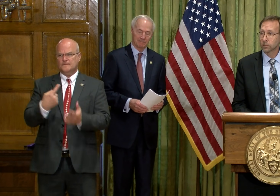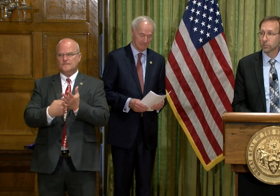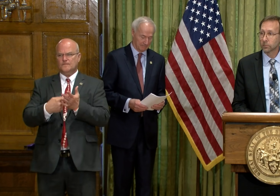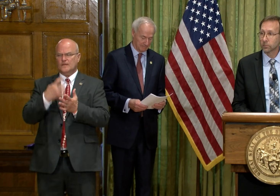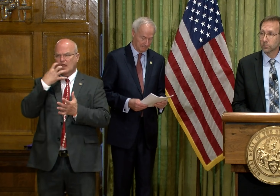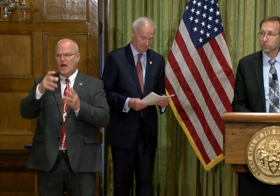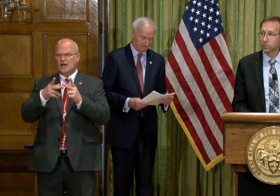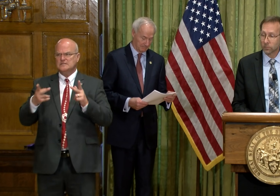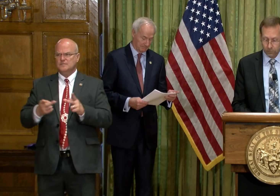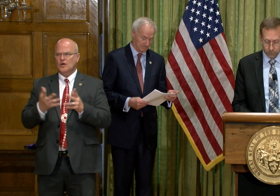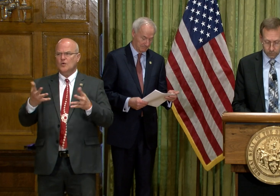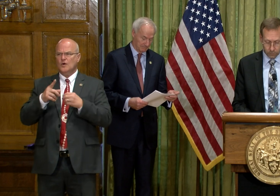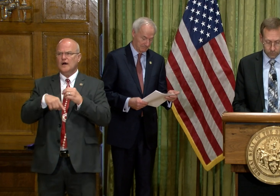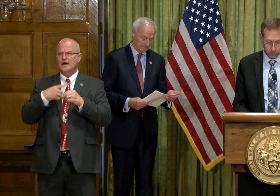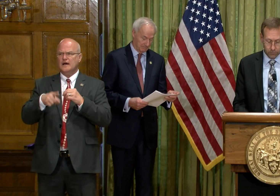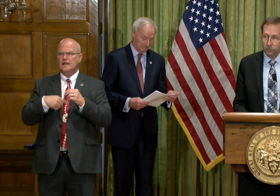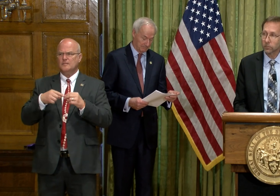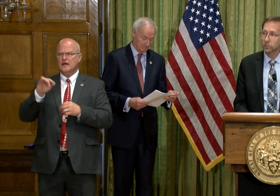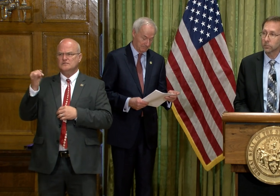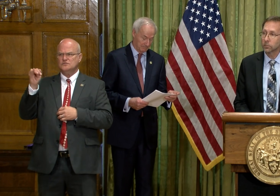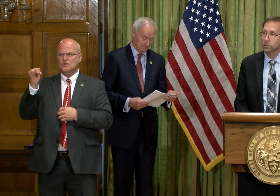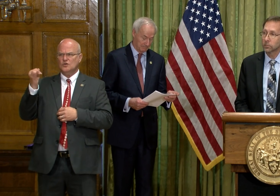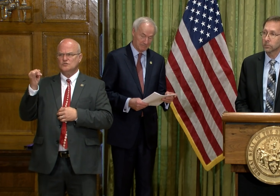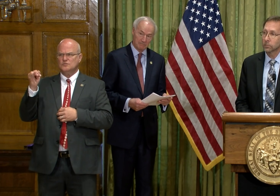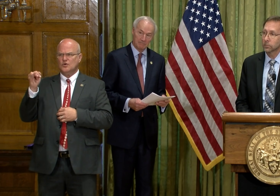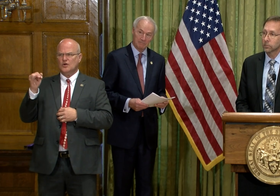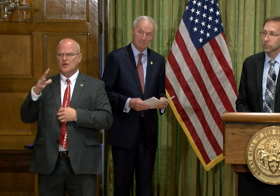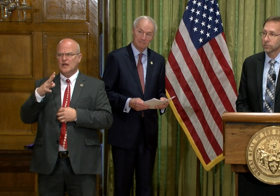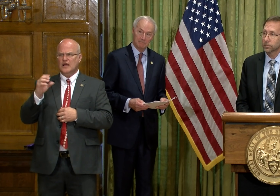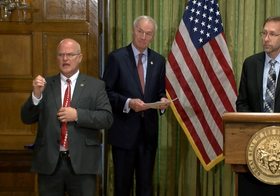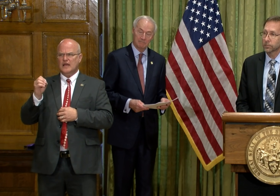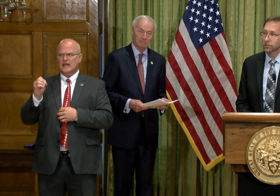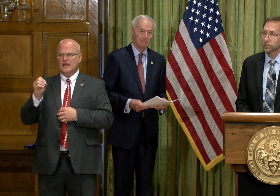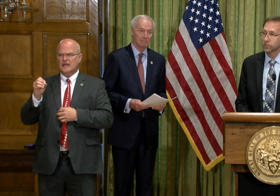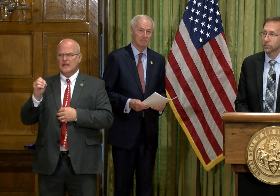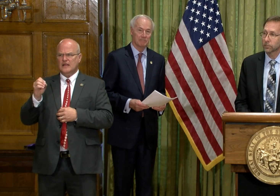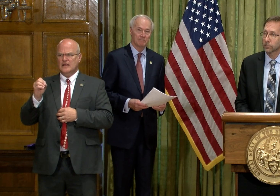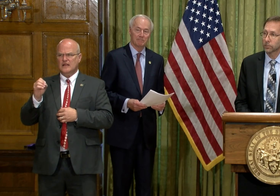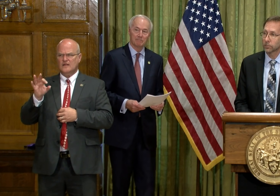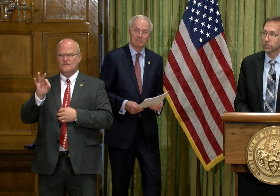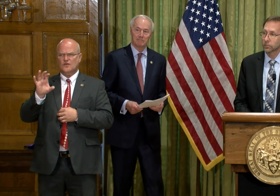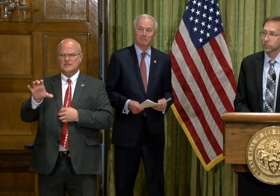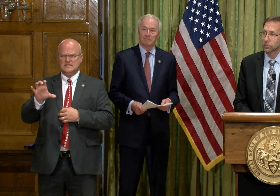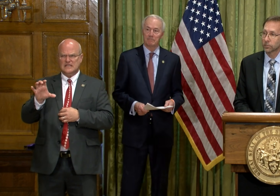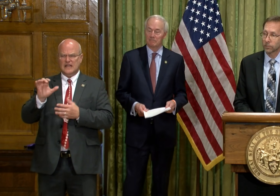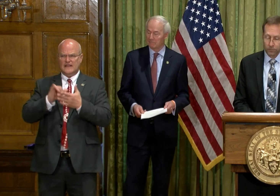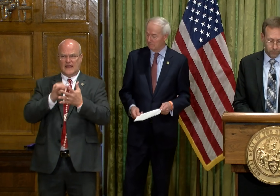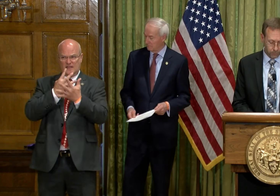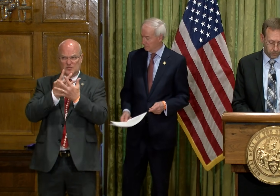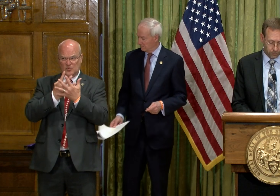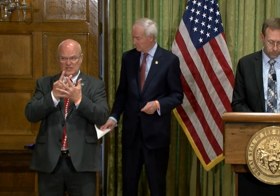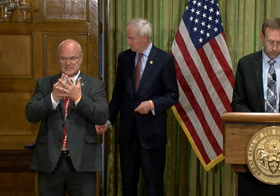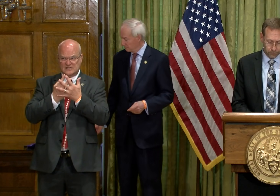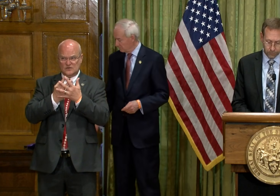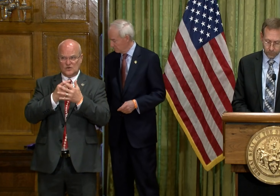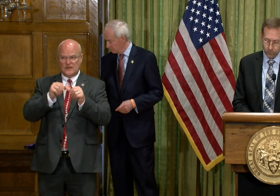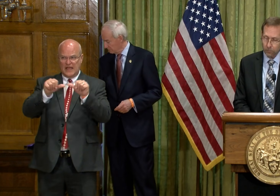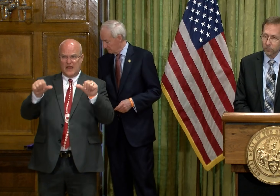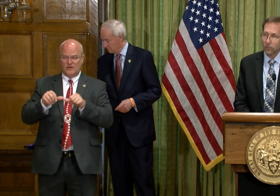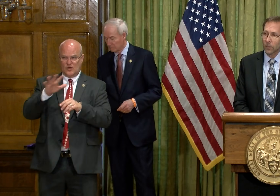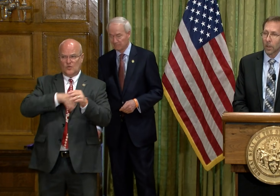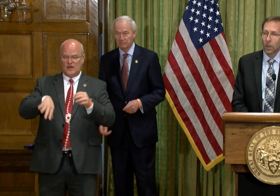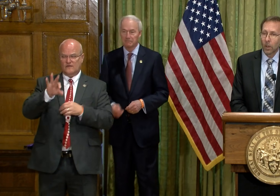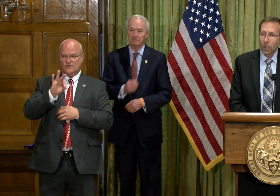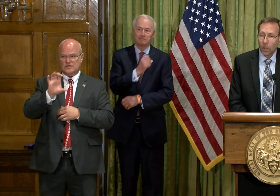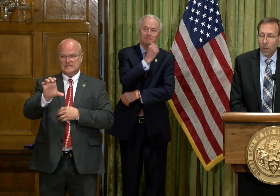the hotspots. What about Jonesboro, and then in Forest City, is that just the prison, or is it like the area